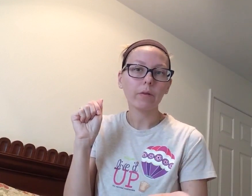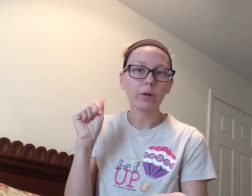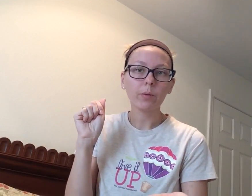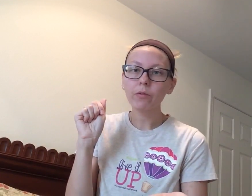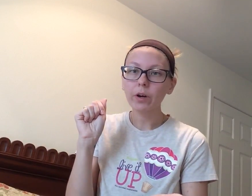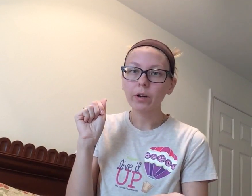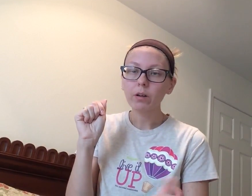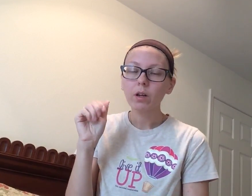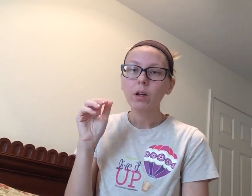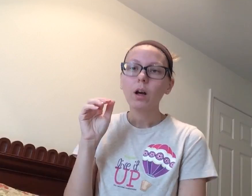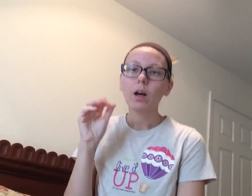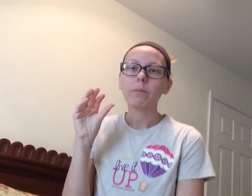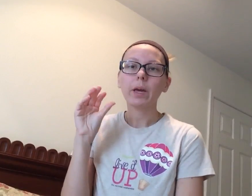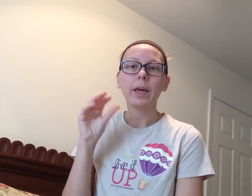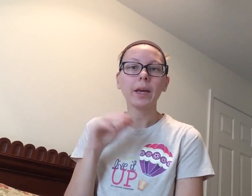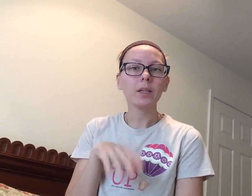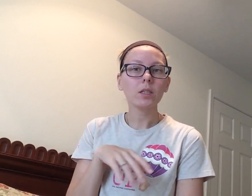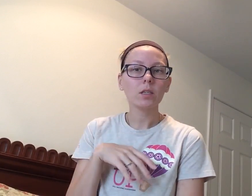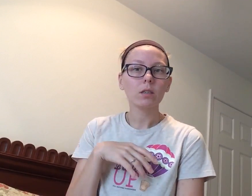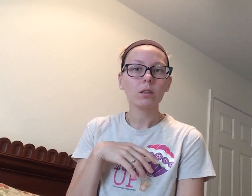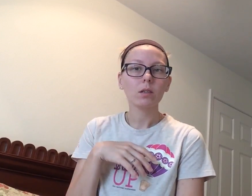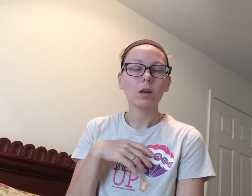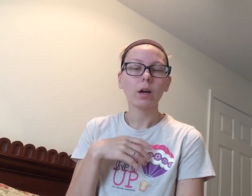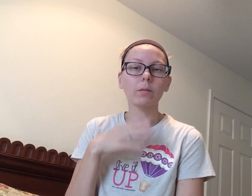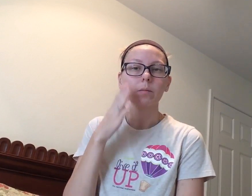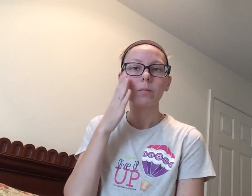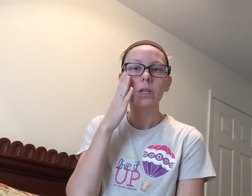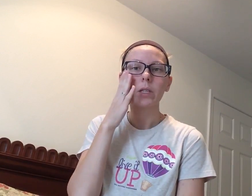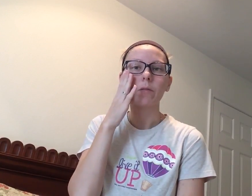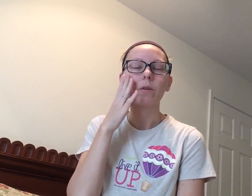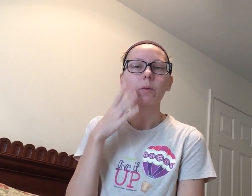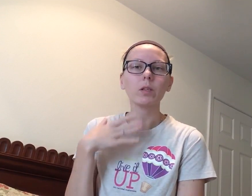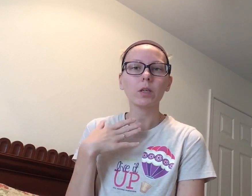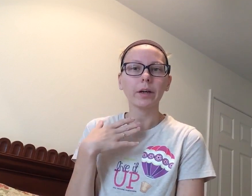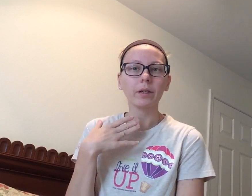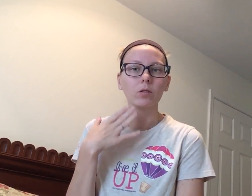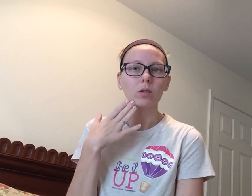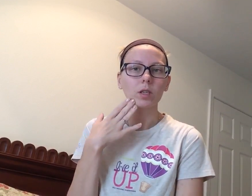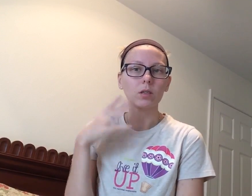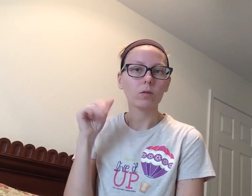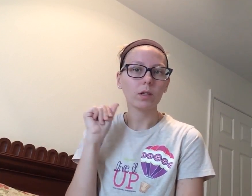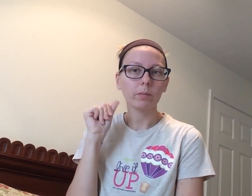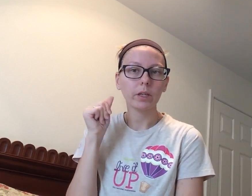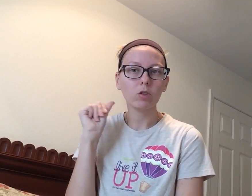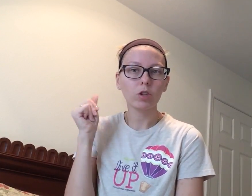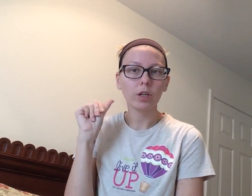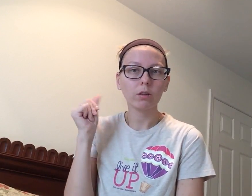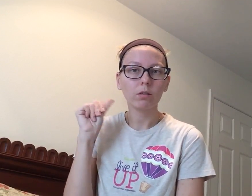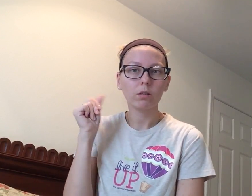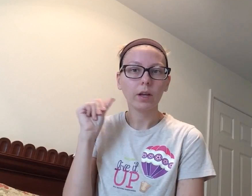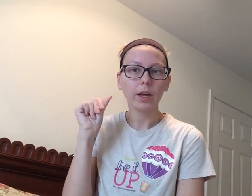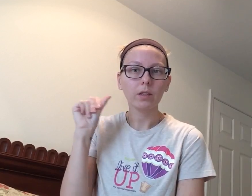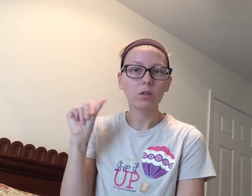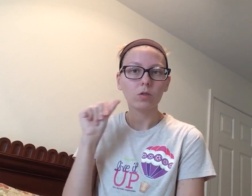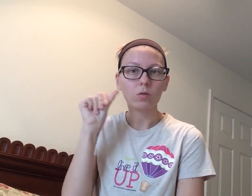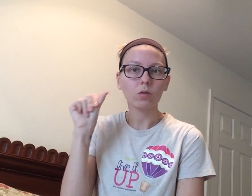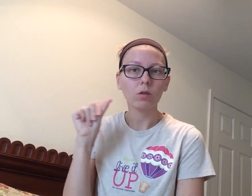you prefer. Aunt is a female sign, a girl sign, so it's down by your chin. Aunt, so